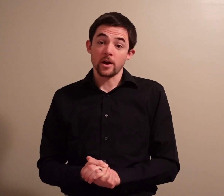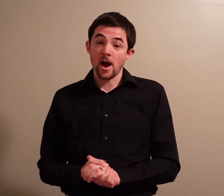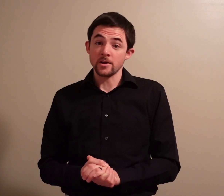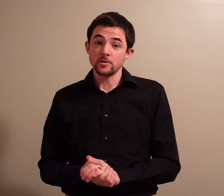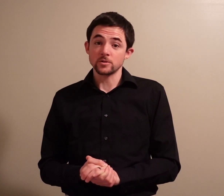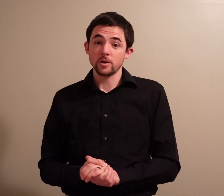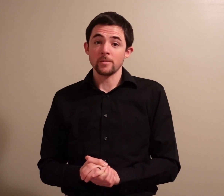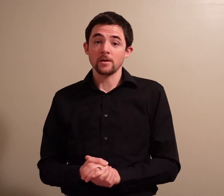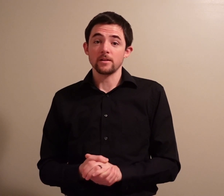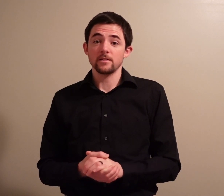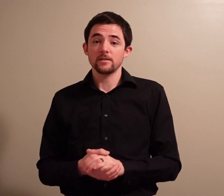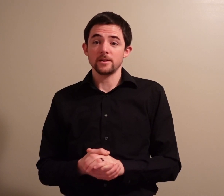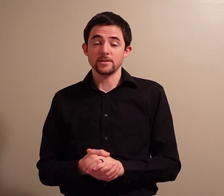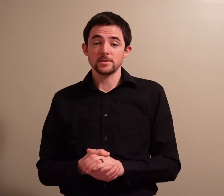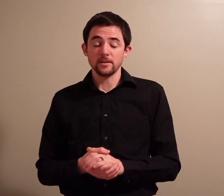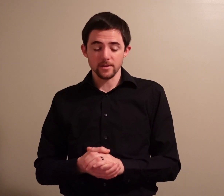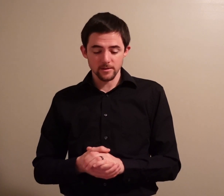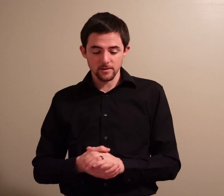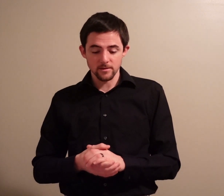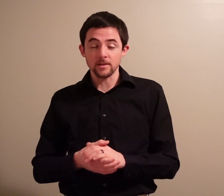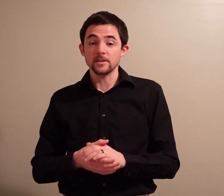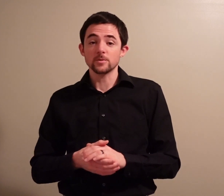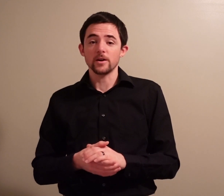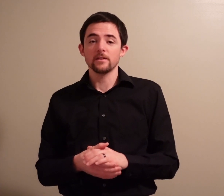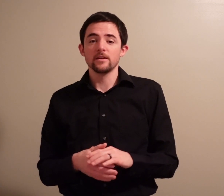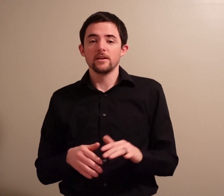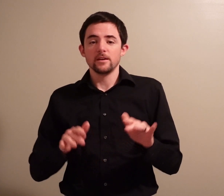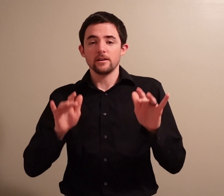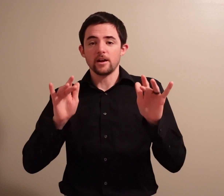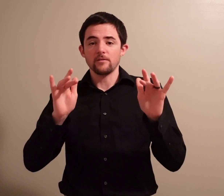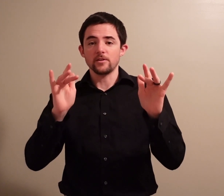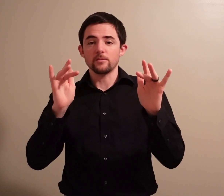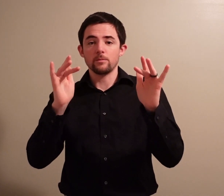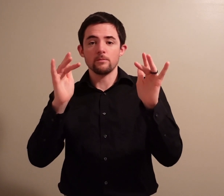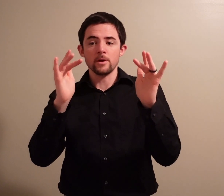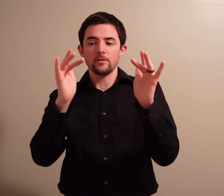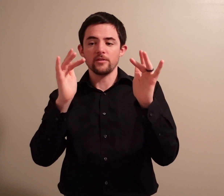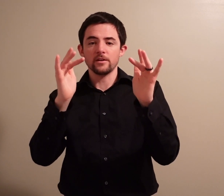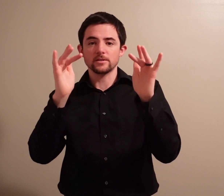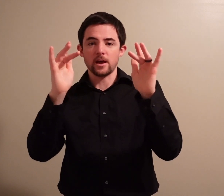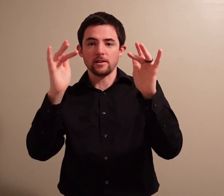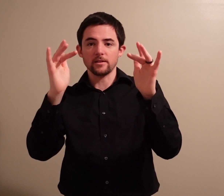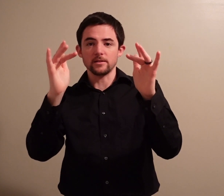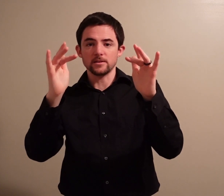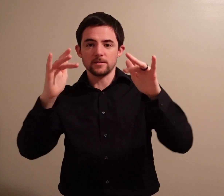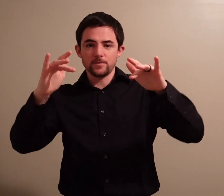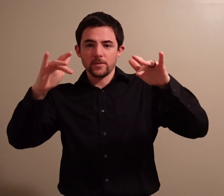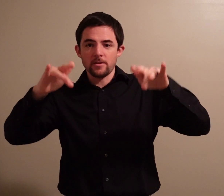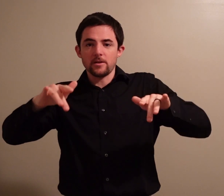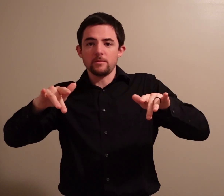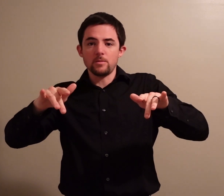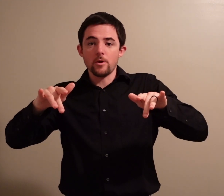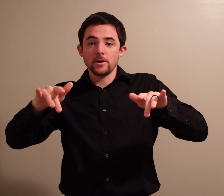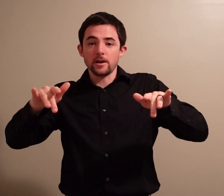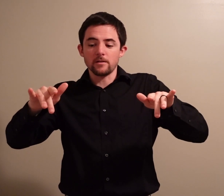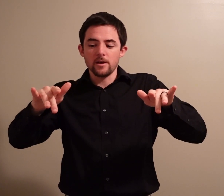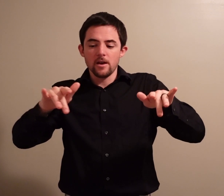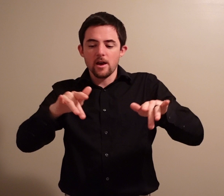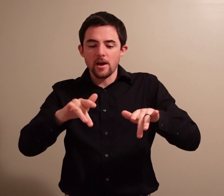I use primarily is done in this way. You're going to have your middle fingers out like this, and they're going to be pointing down, and they're